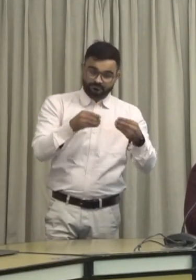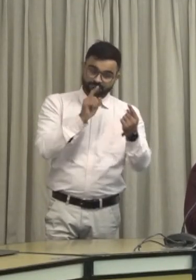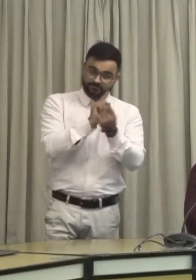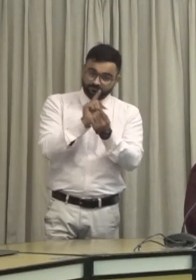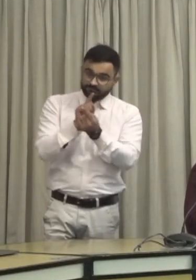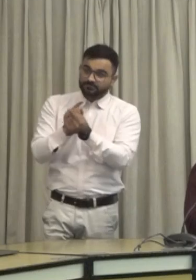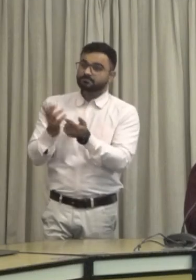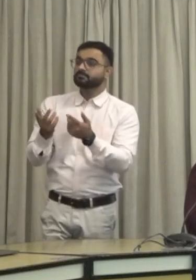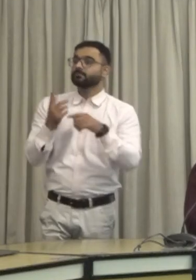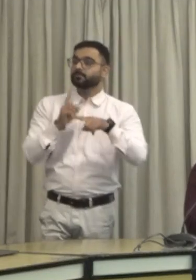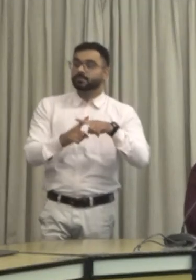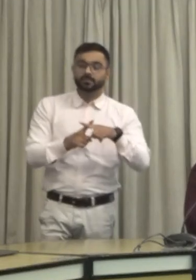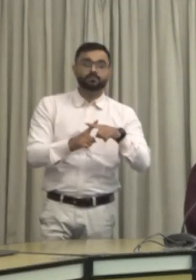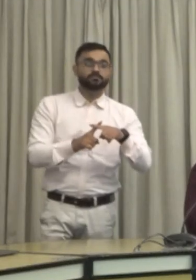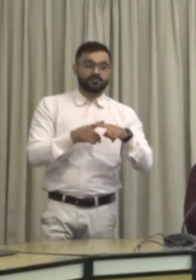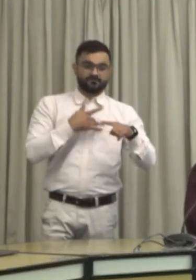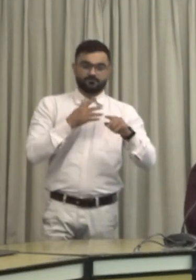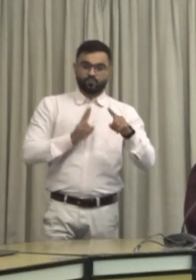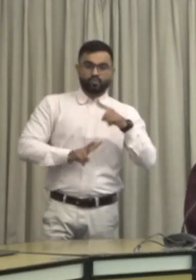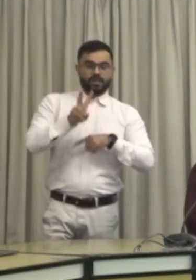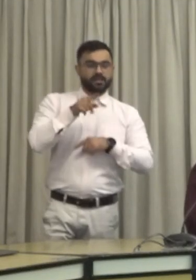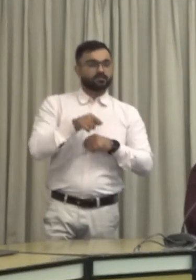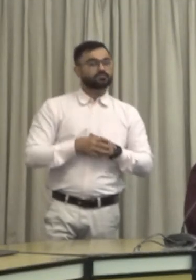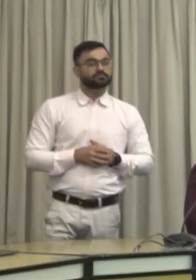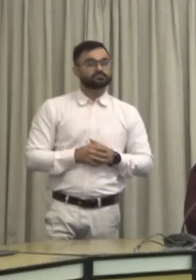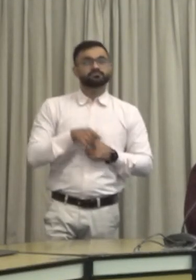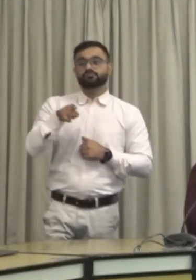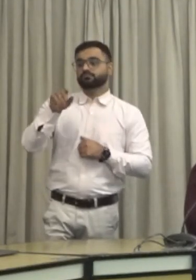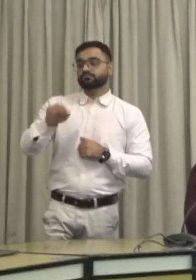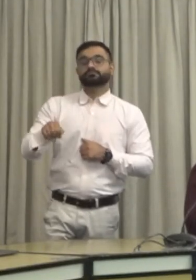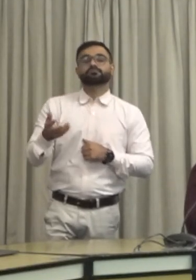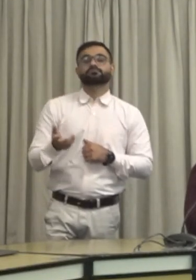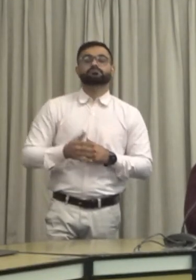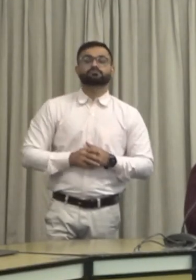other, where they can feel valued, where they can